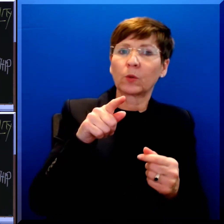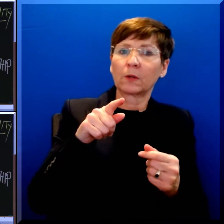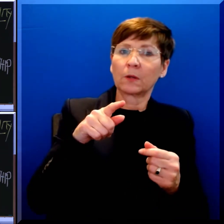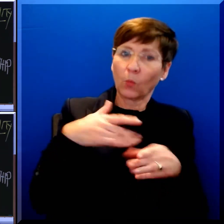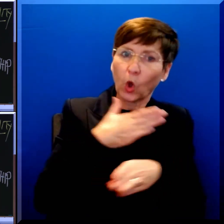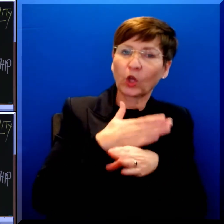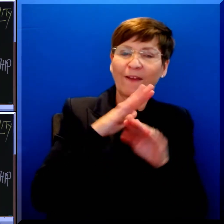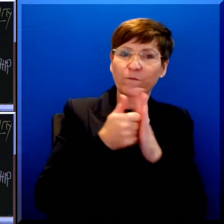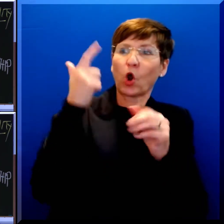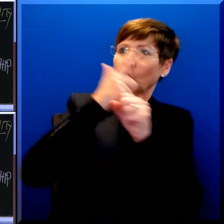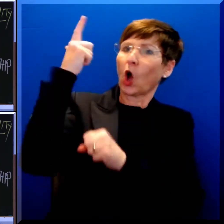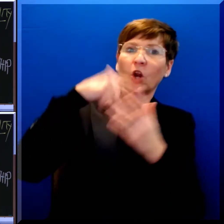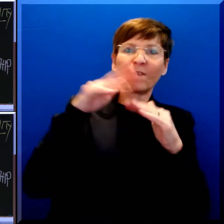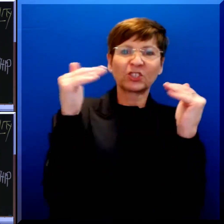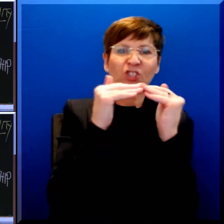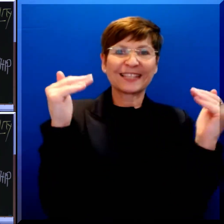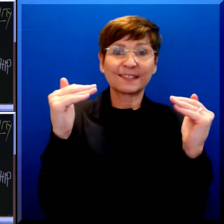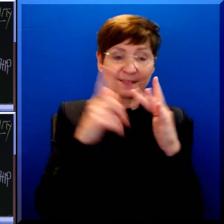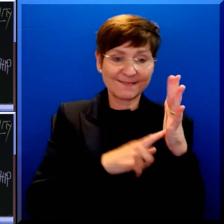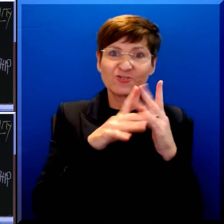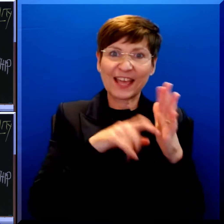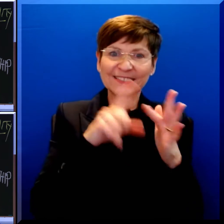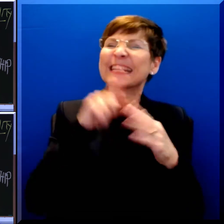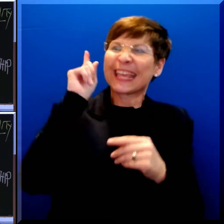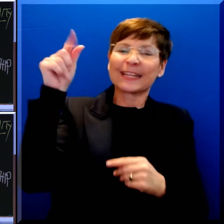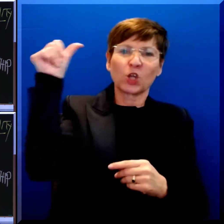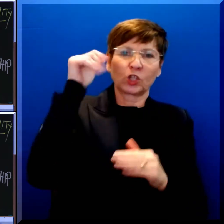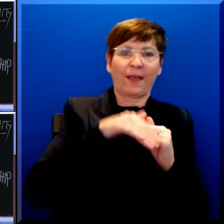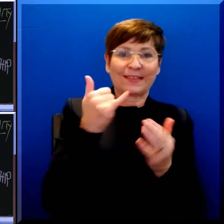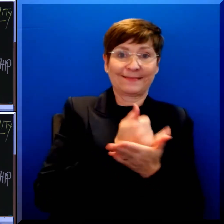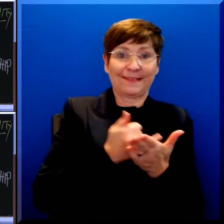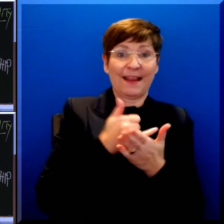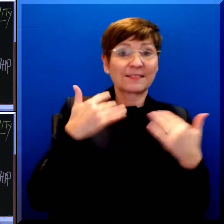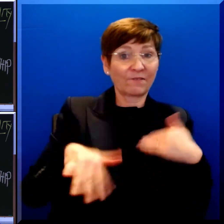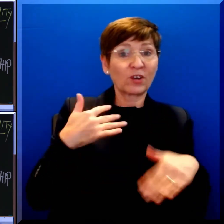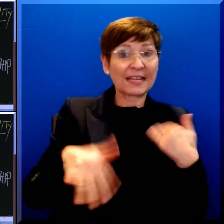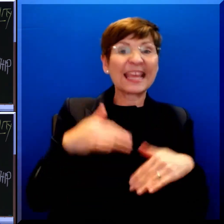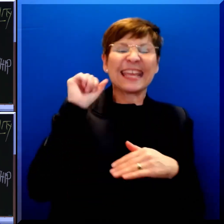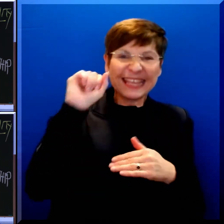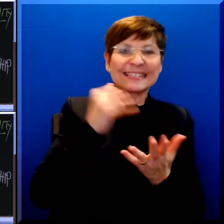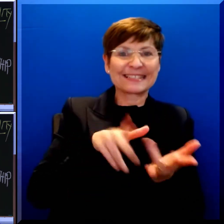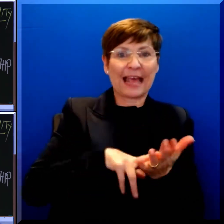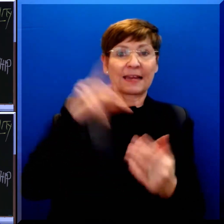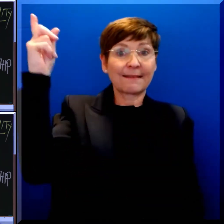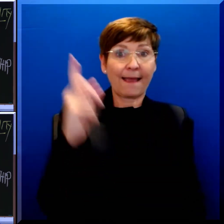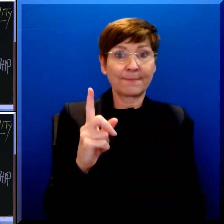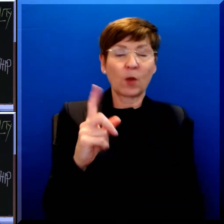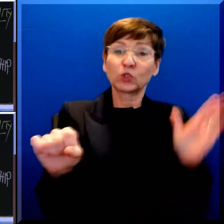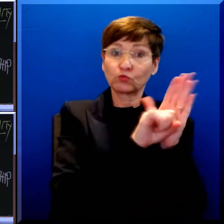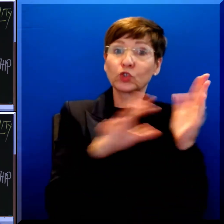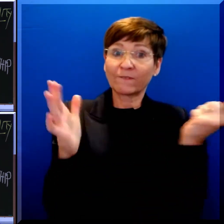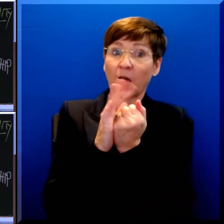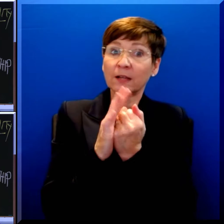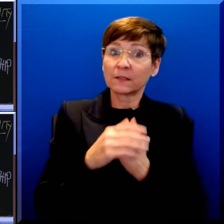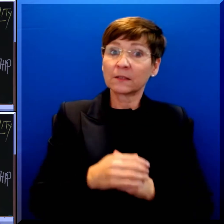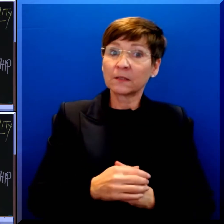justice who's coming again. You serve a God who's so concerned about sin and suffering, he sent his only son to enter it on a cross.